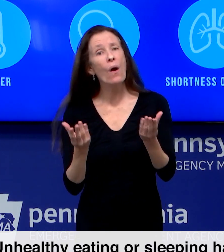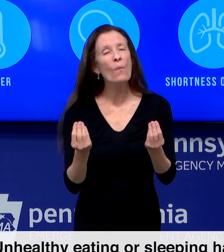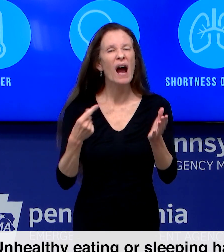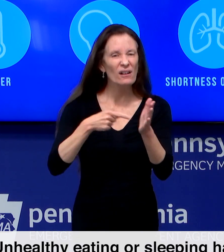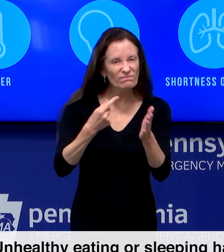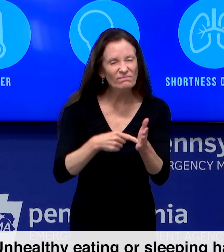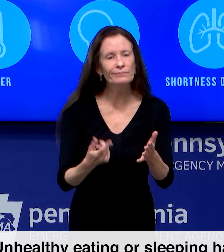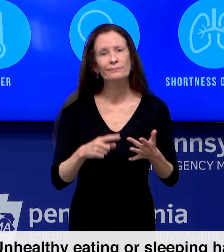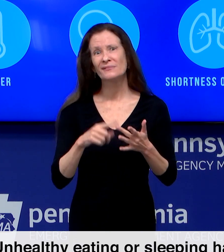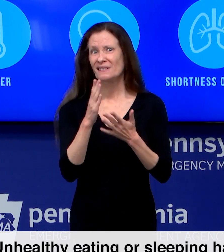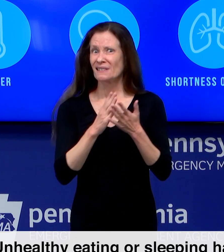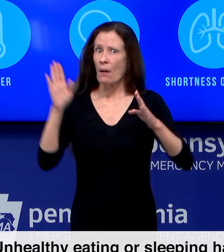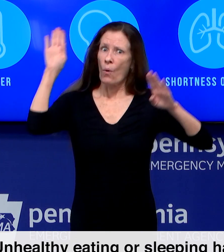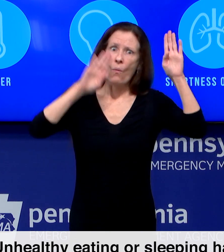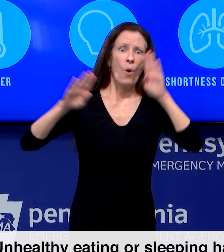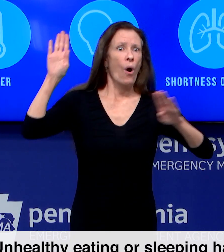unhealthy eating or sleeping habits,